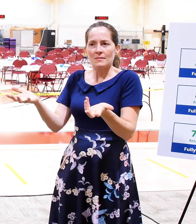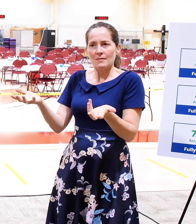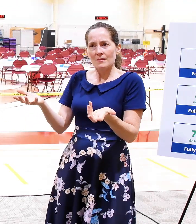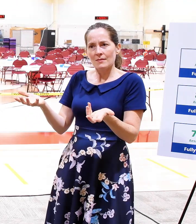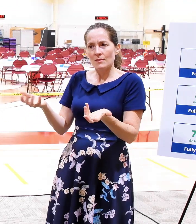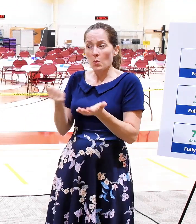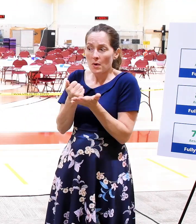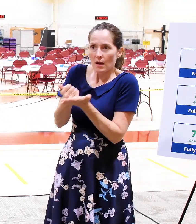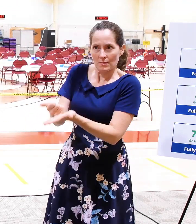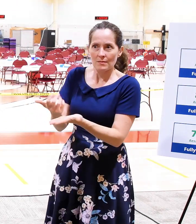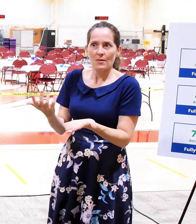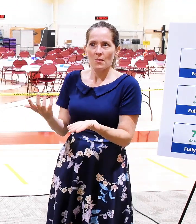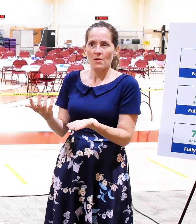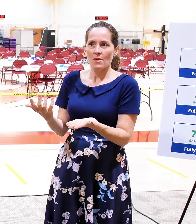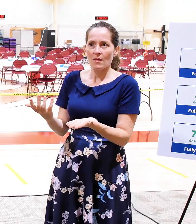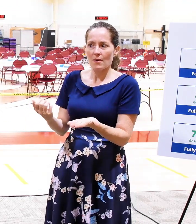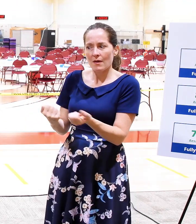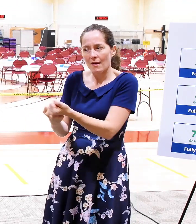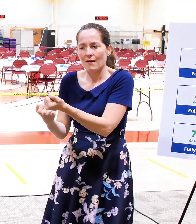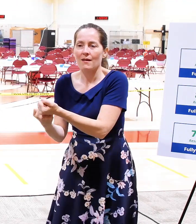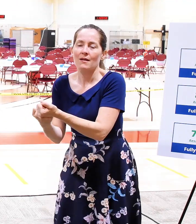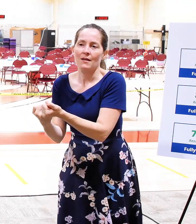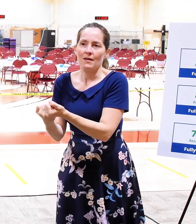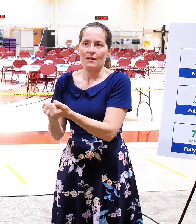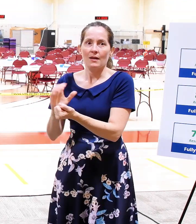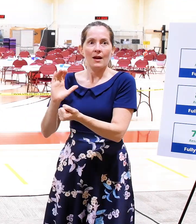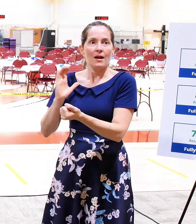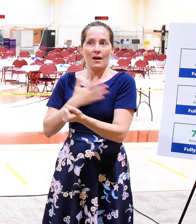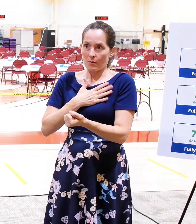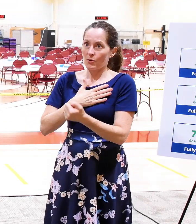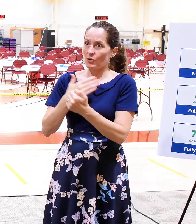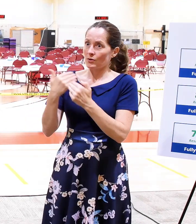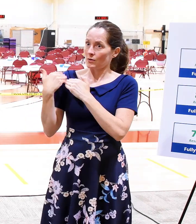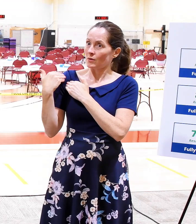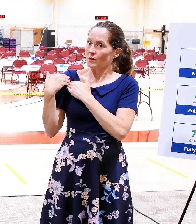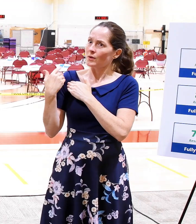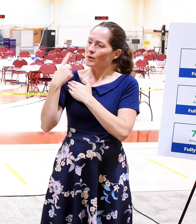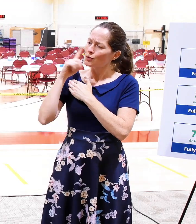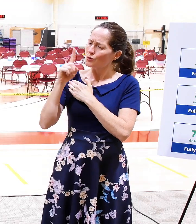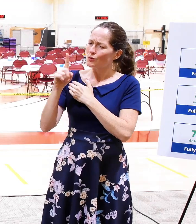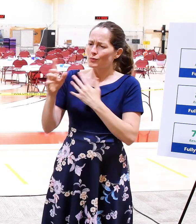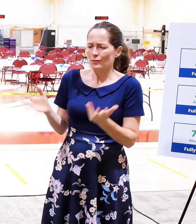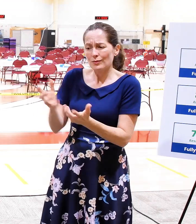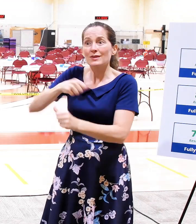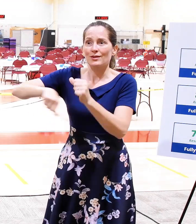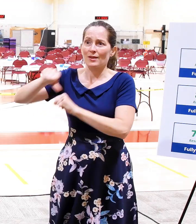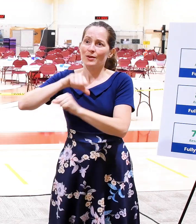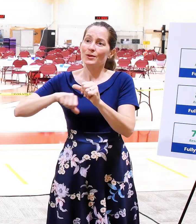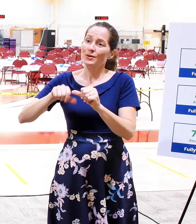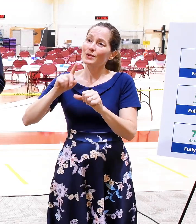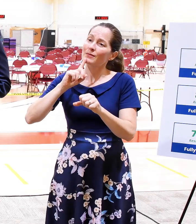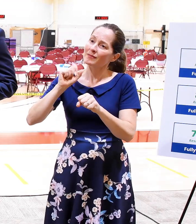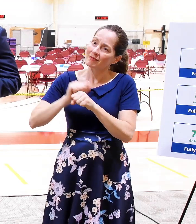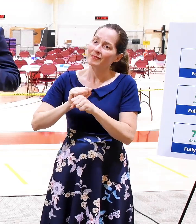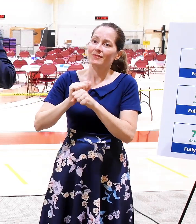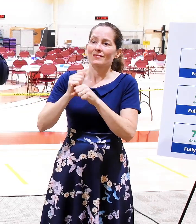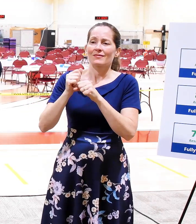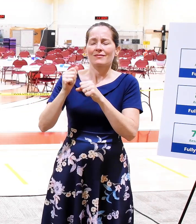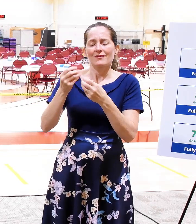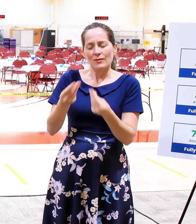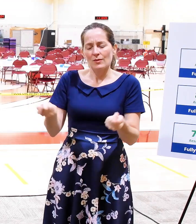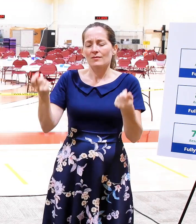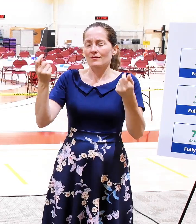responsibility as a caring community to lift up each other and get to that finish line. Thank you.